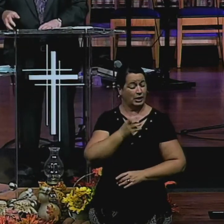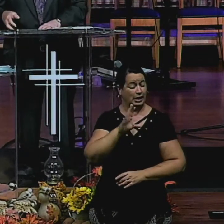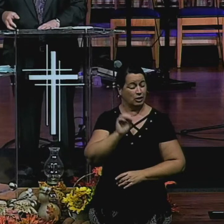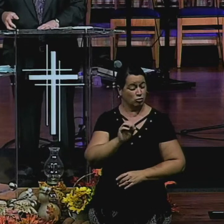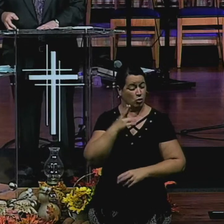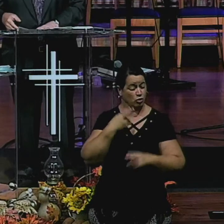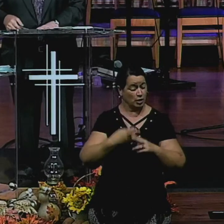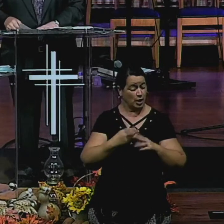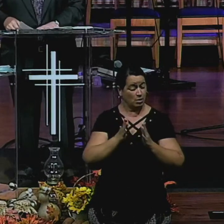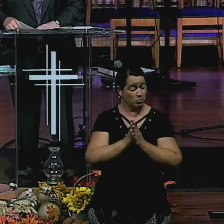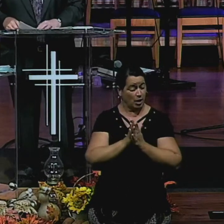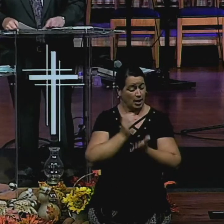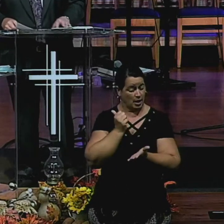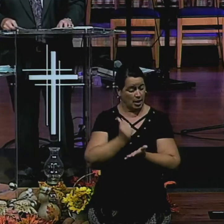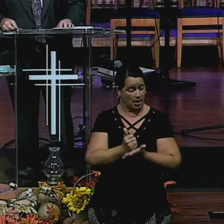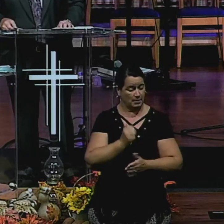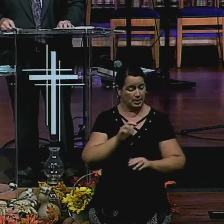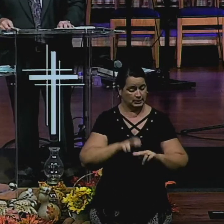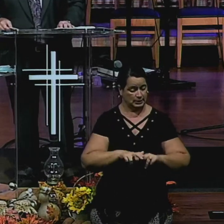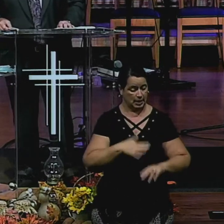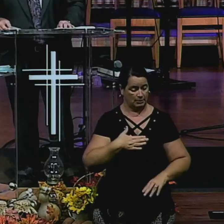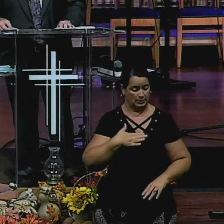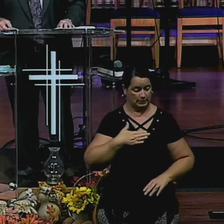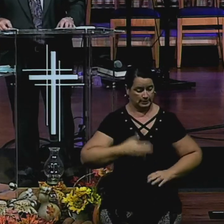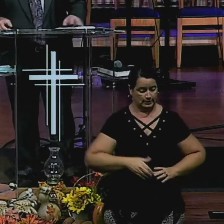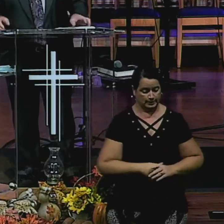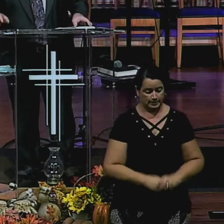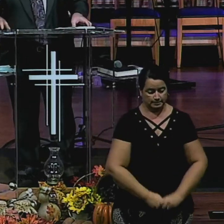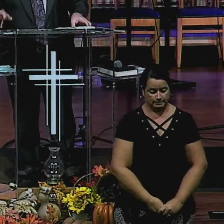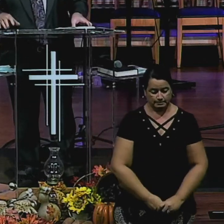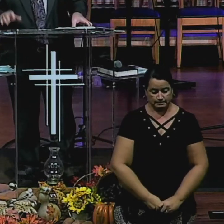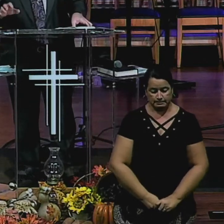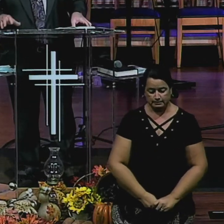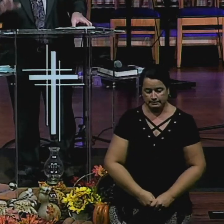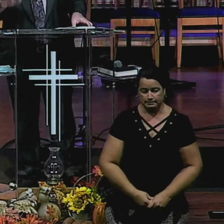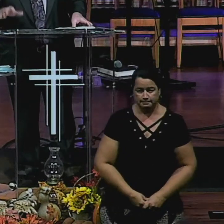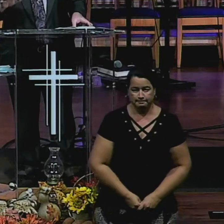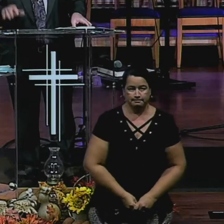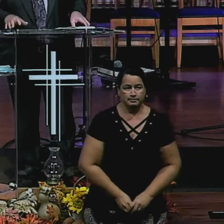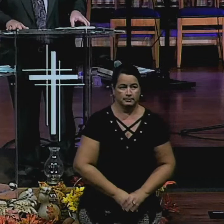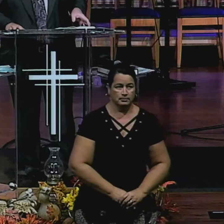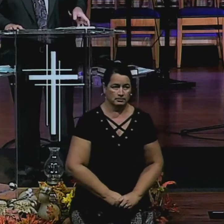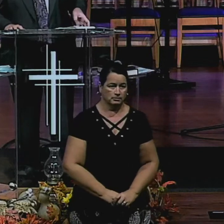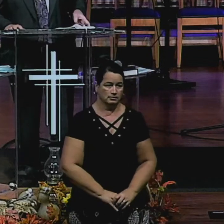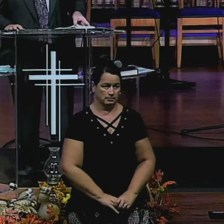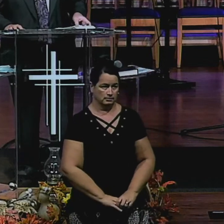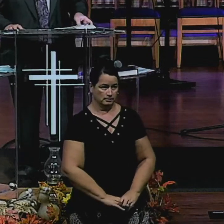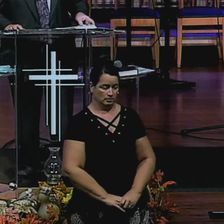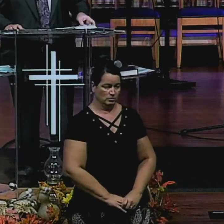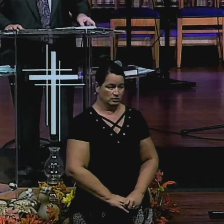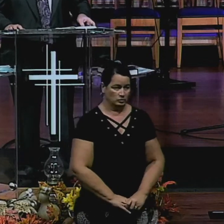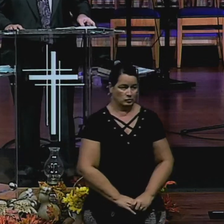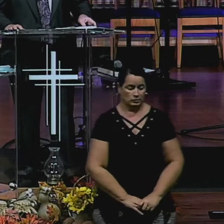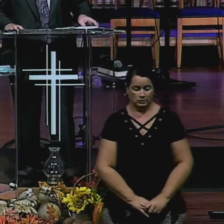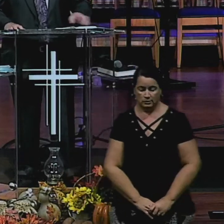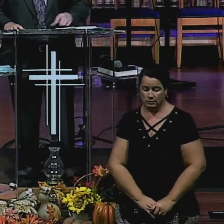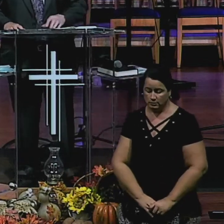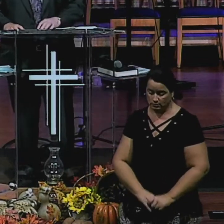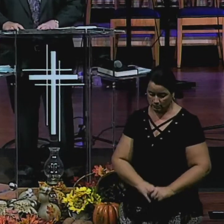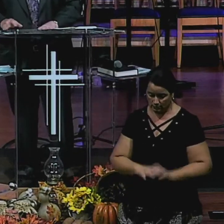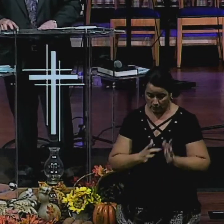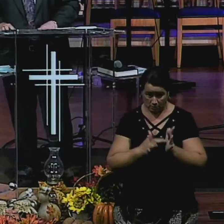name we pray and for His glory. Amen. You may be seated. And so the Bible says He Himself is